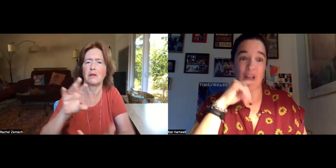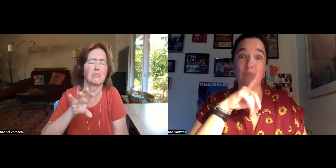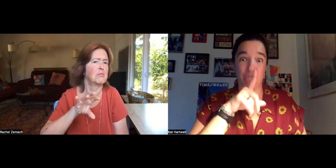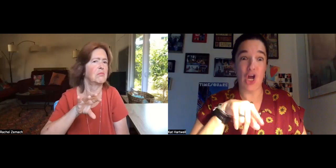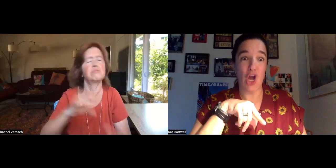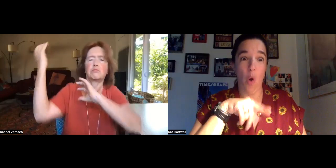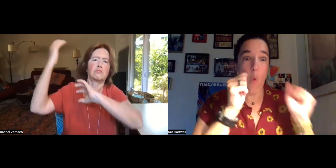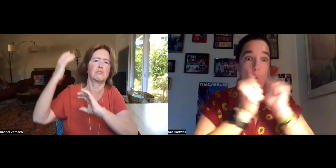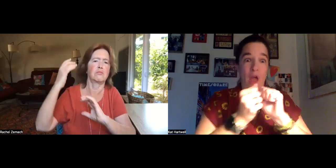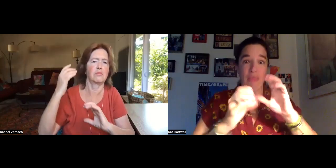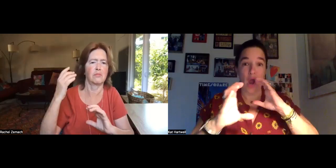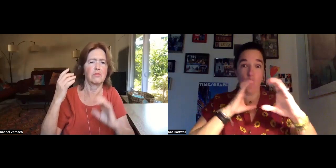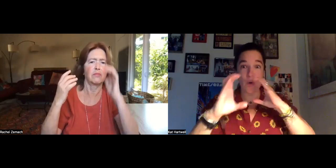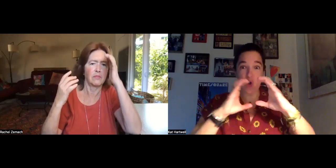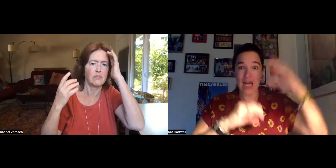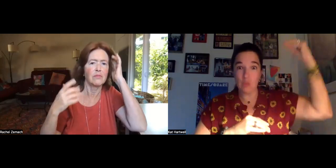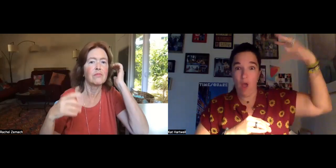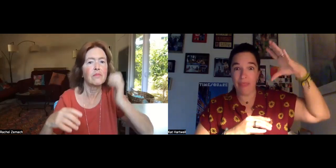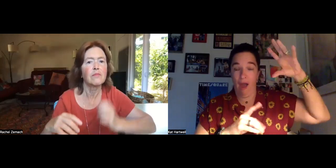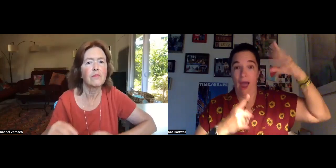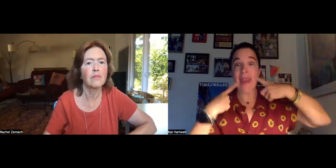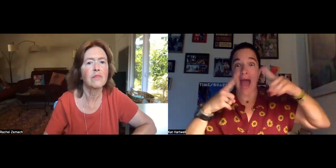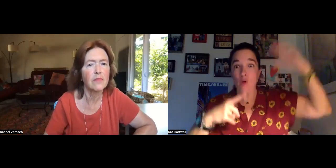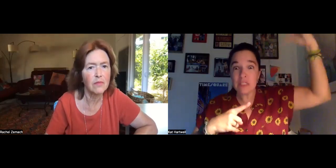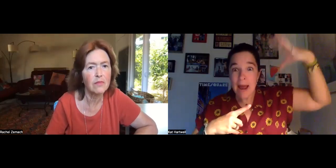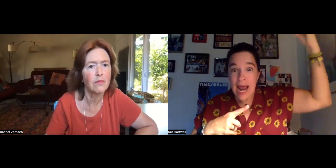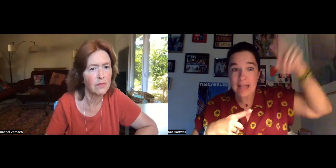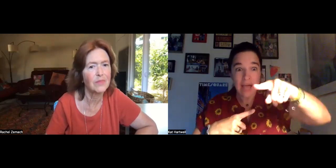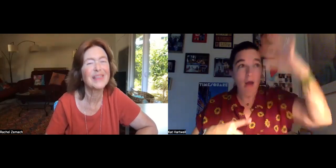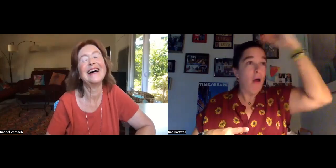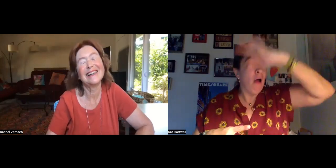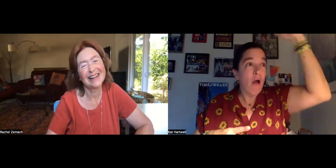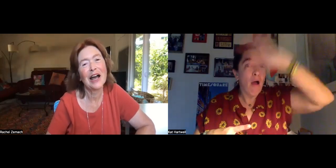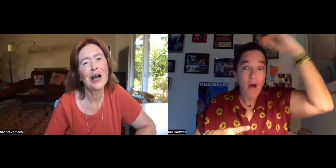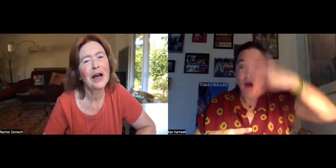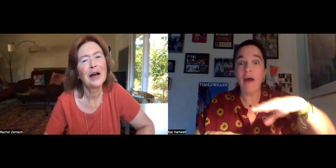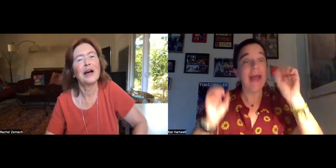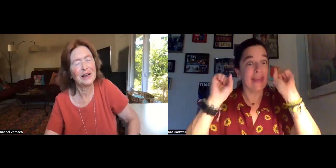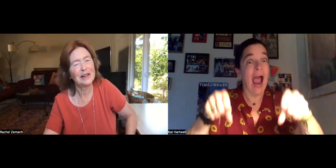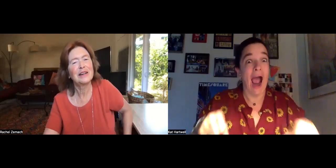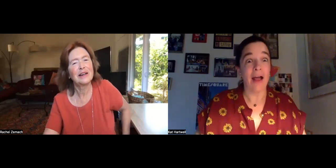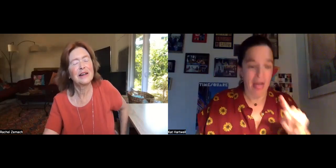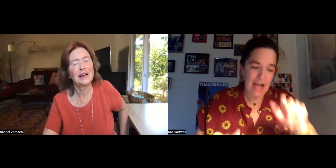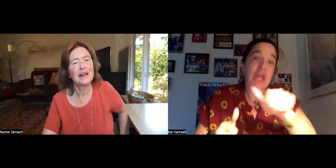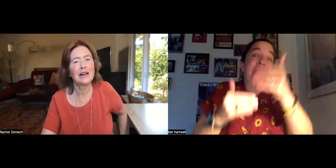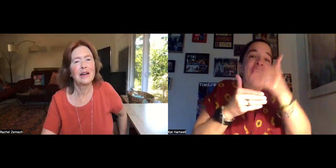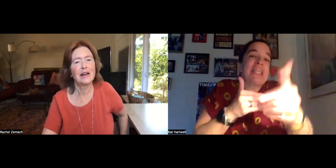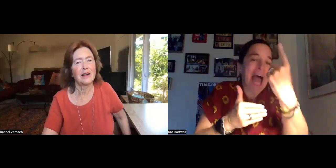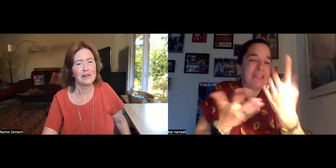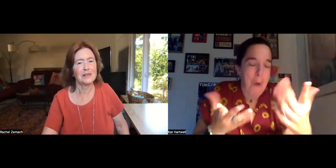I'm sure with communication with the announcement. Yeah, that's the next